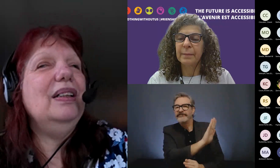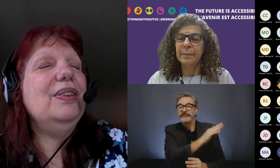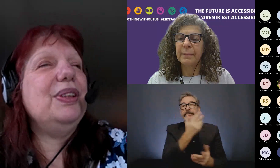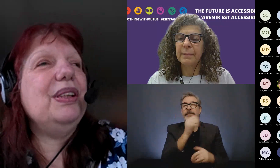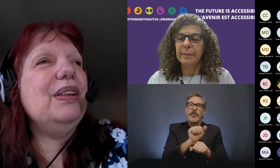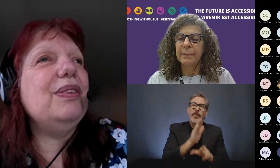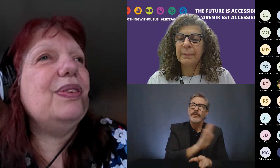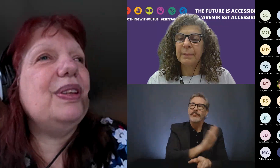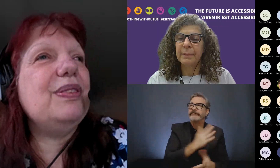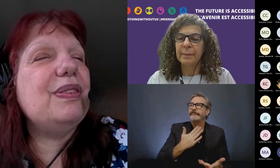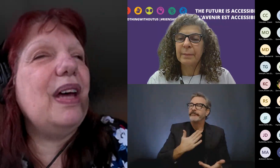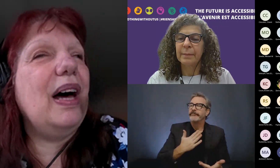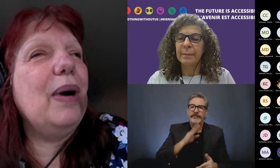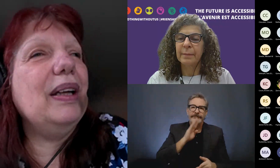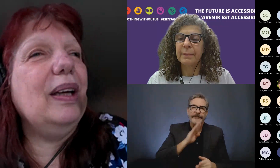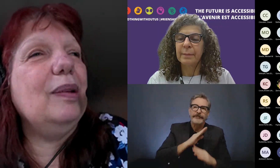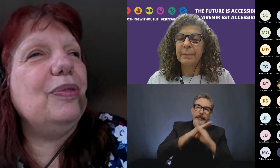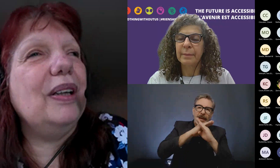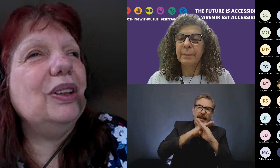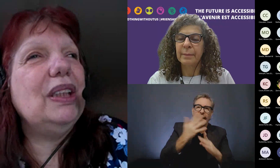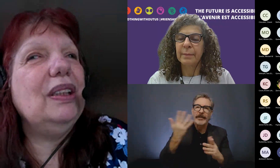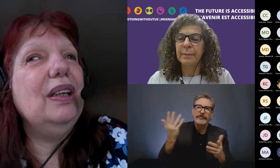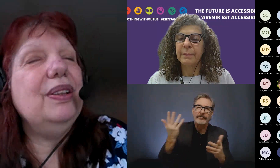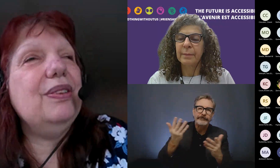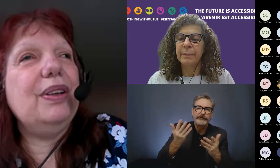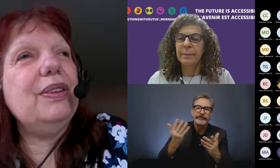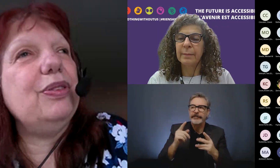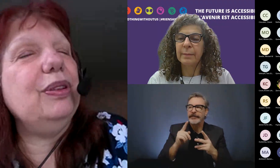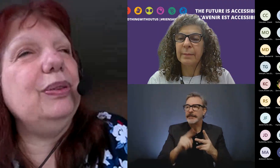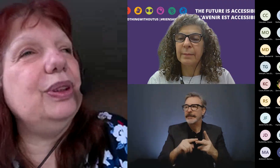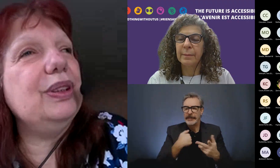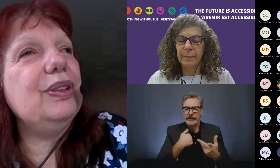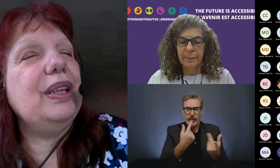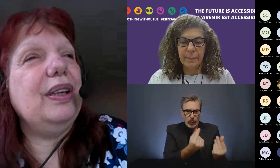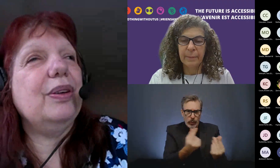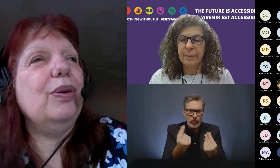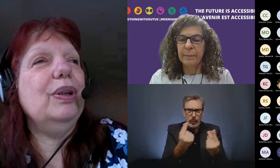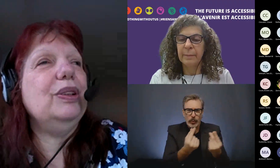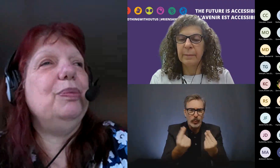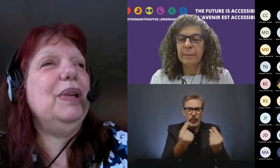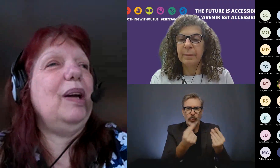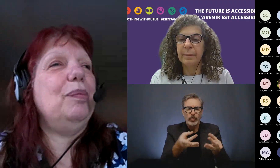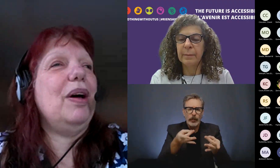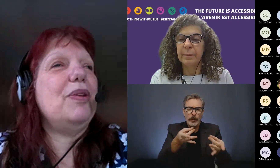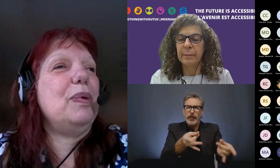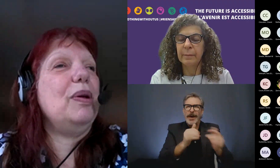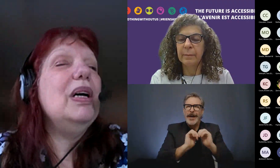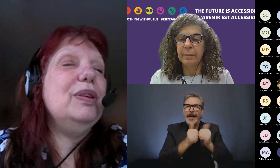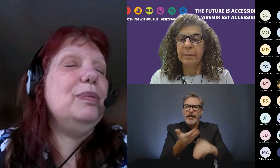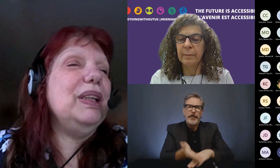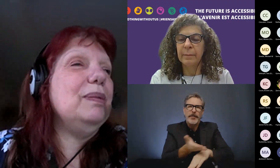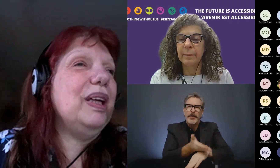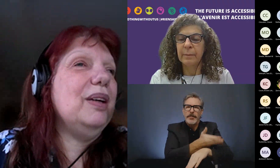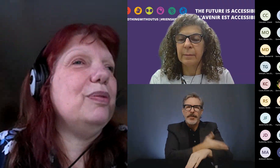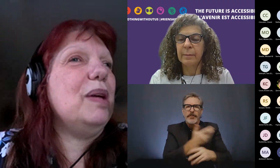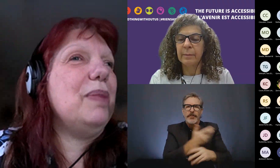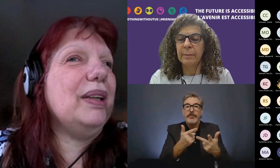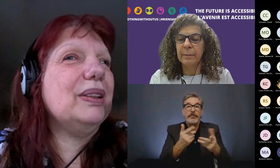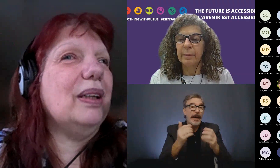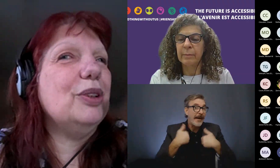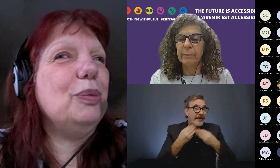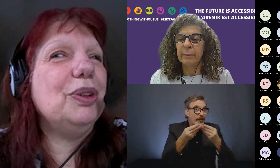find. This is how I can function. These are the solutions that are going to make it possible for me to